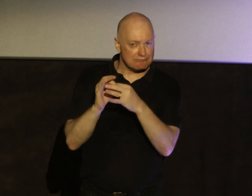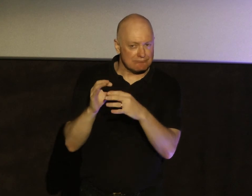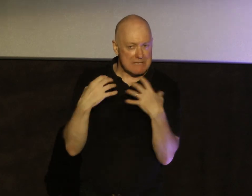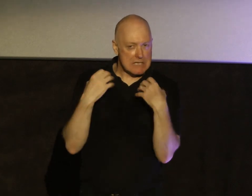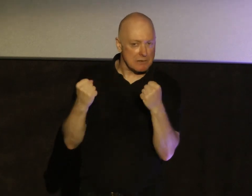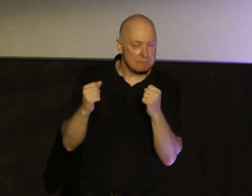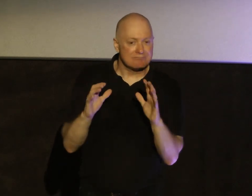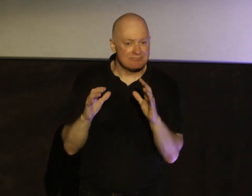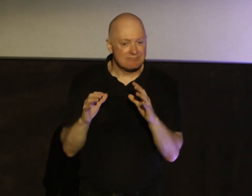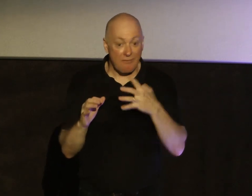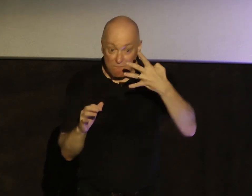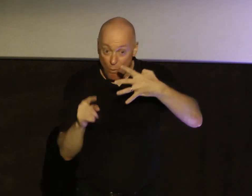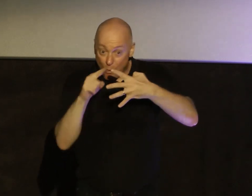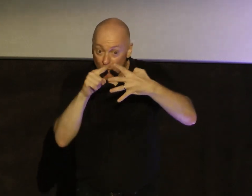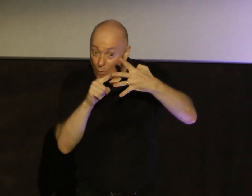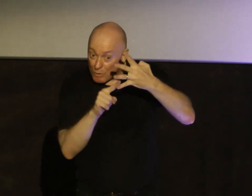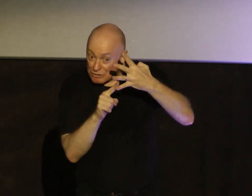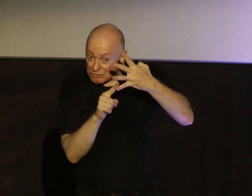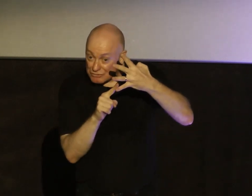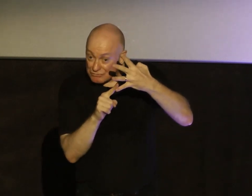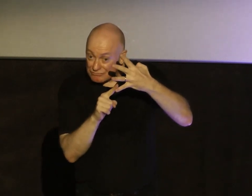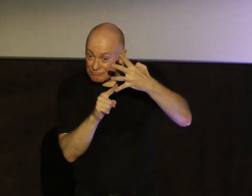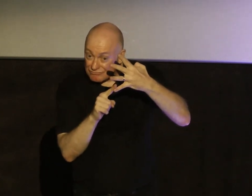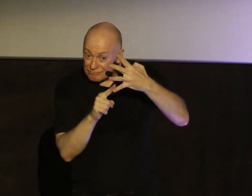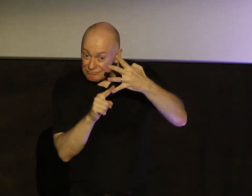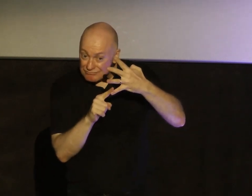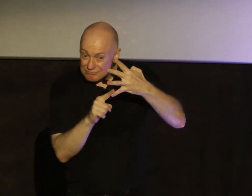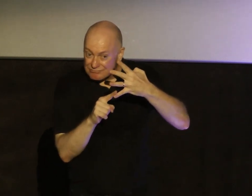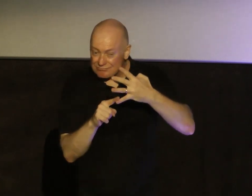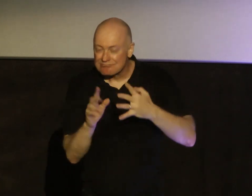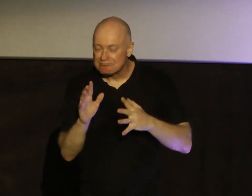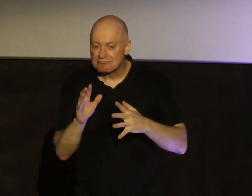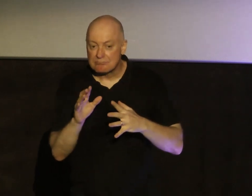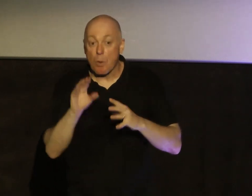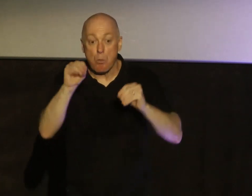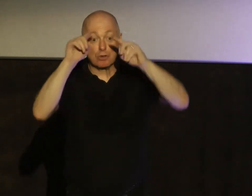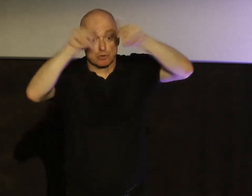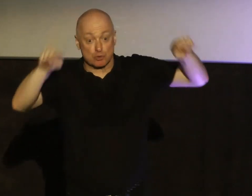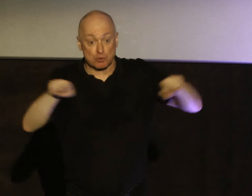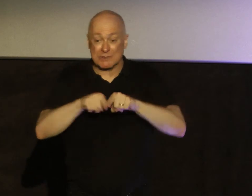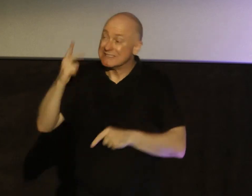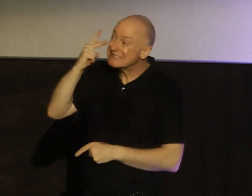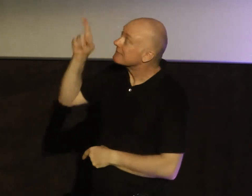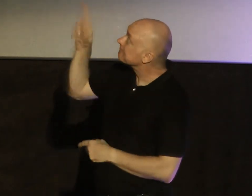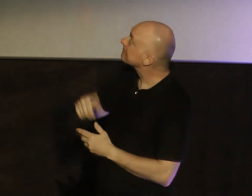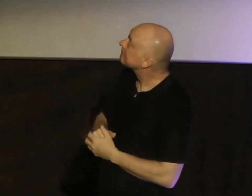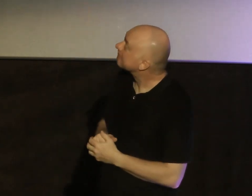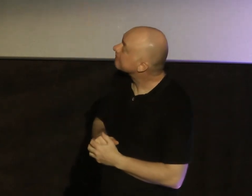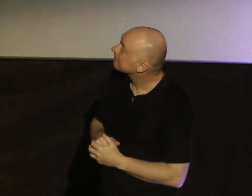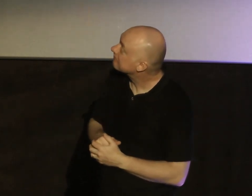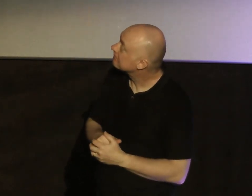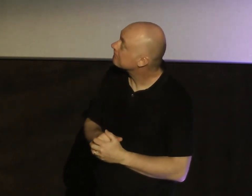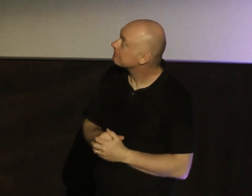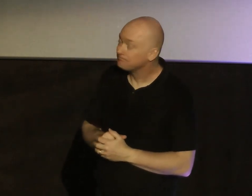4 questions up against our hearts. I'm going to put them on the screen for you right now again. Is there